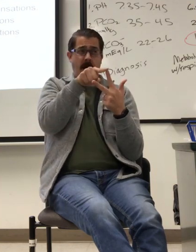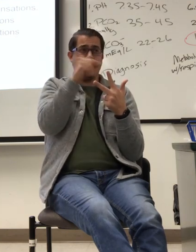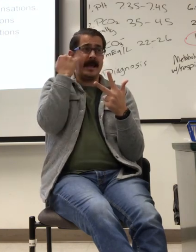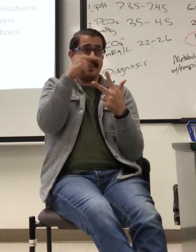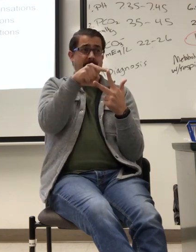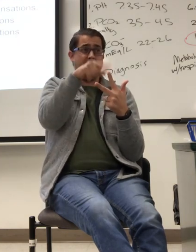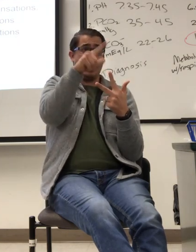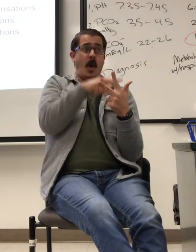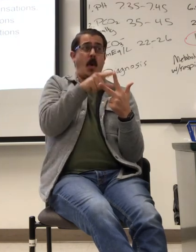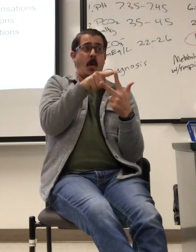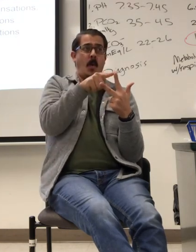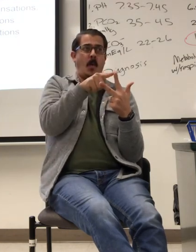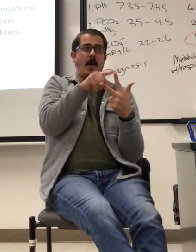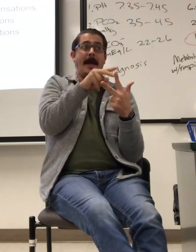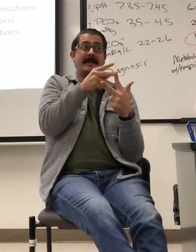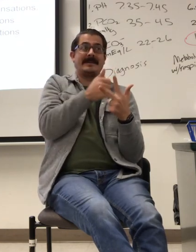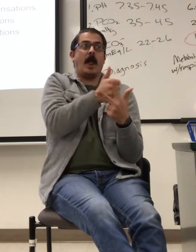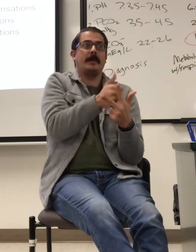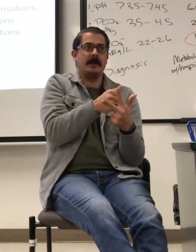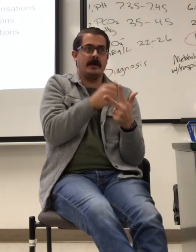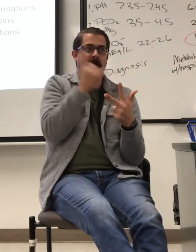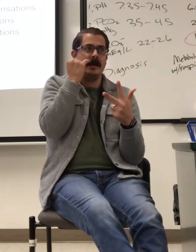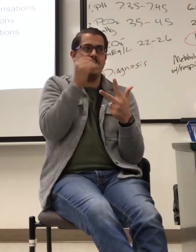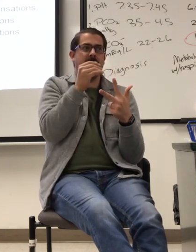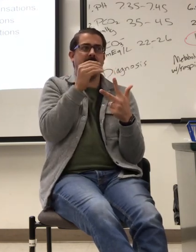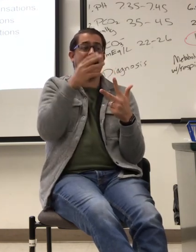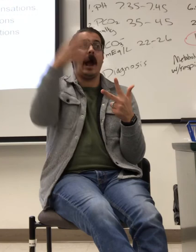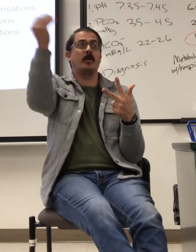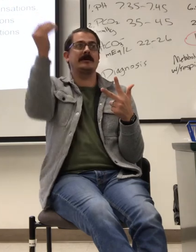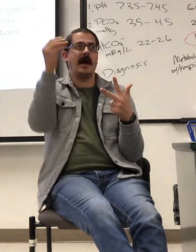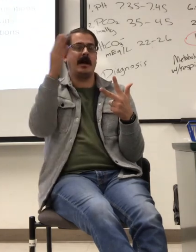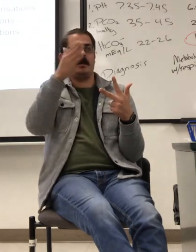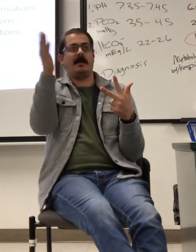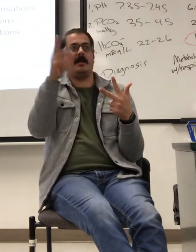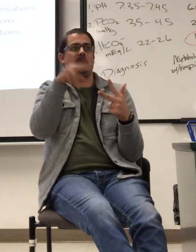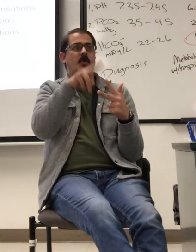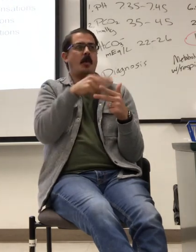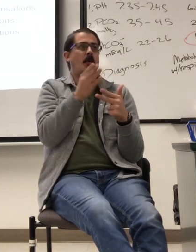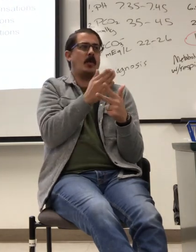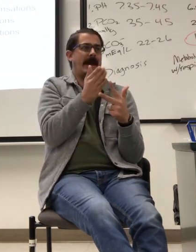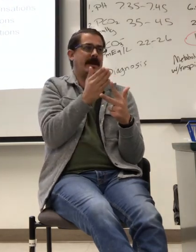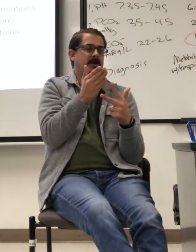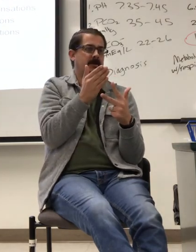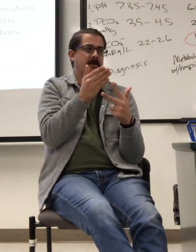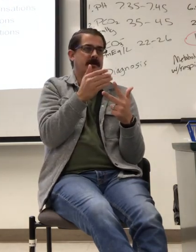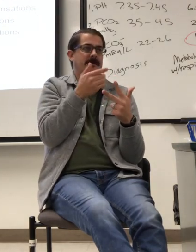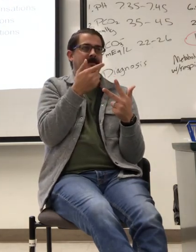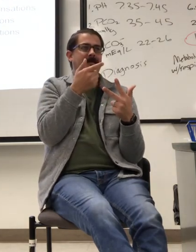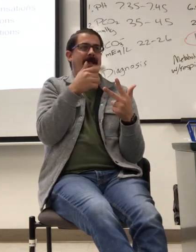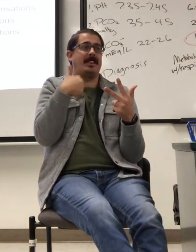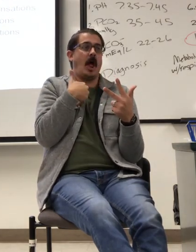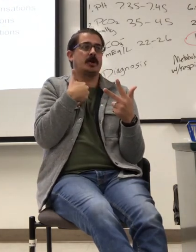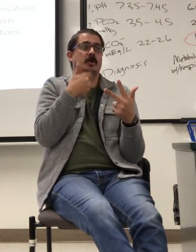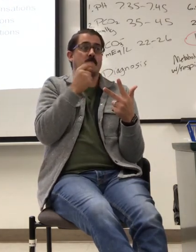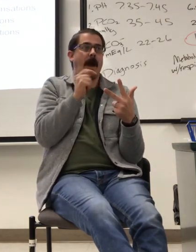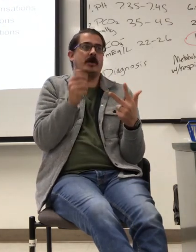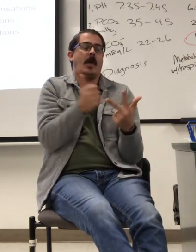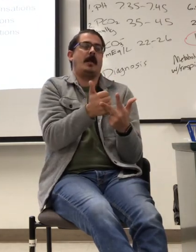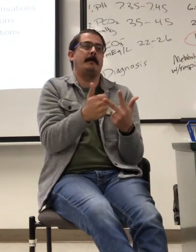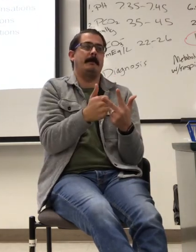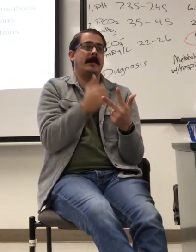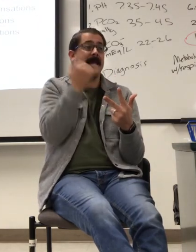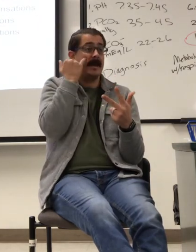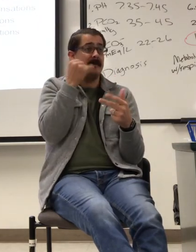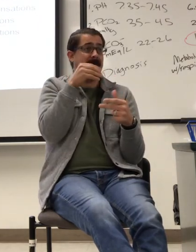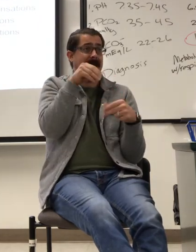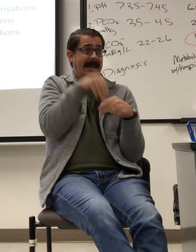low, okay, it's helping. If it's outside the normal range, what the problem is telling you, it's trying to help. If it's within